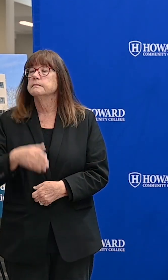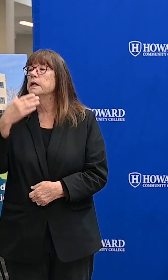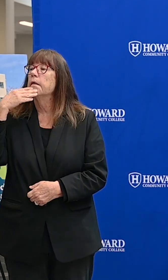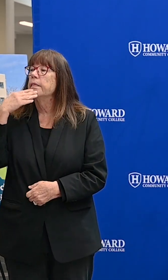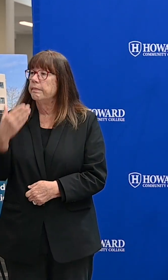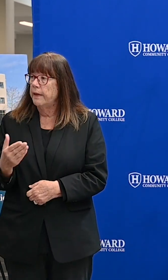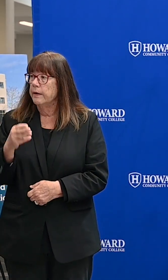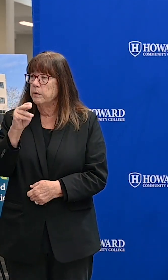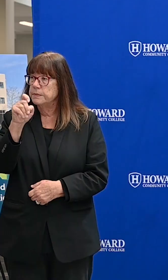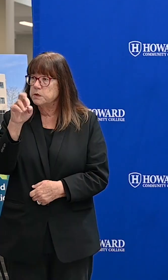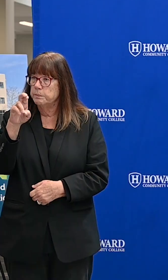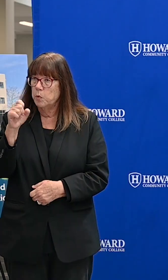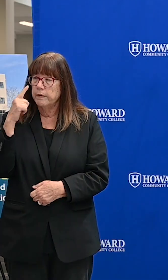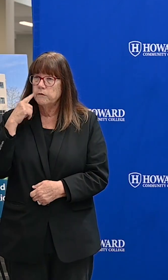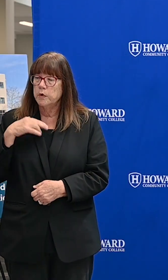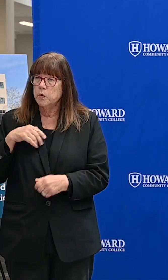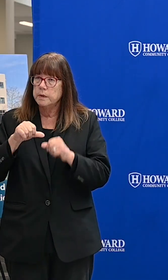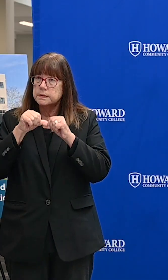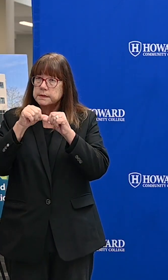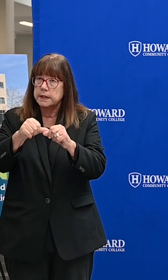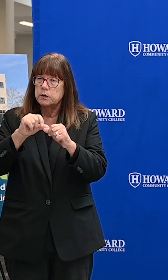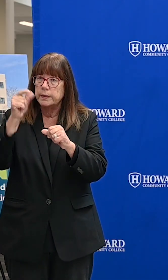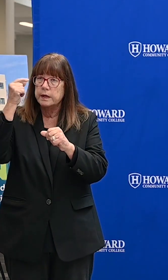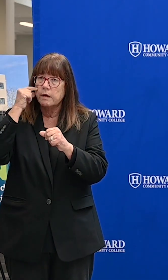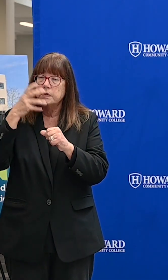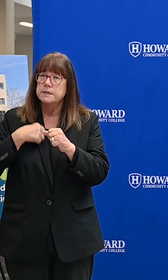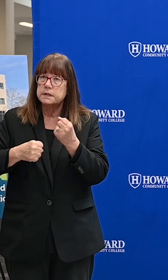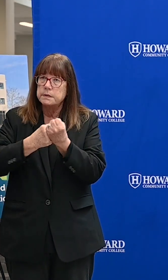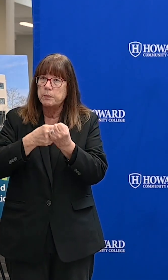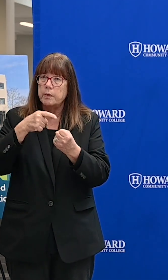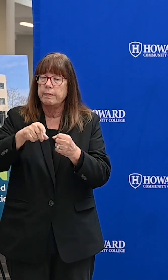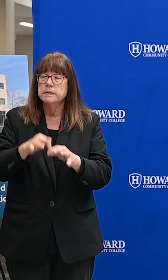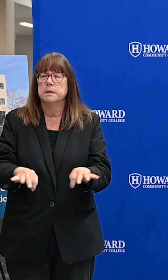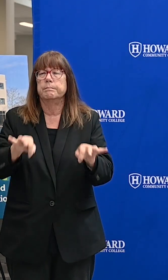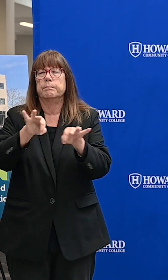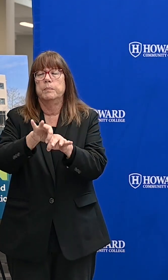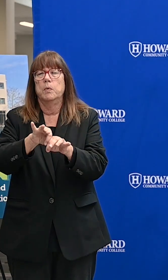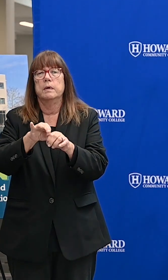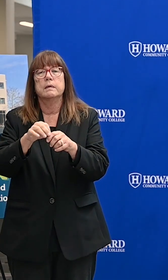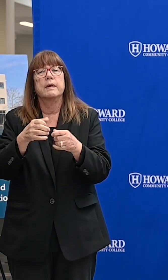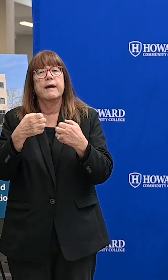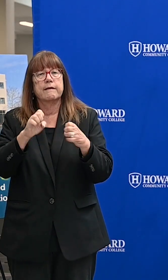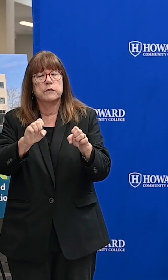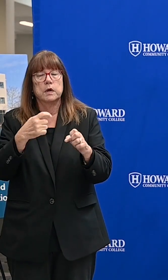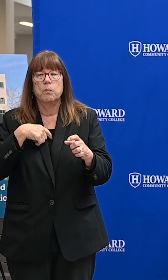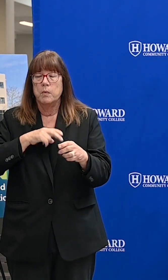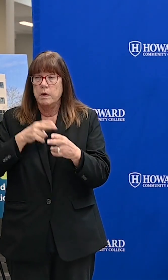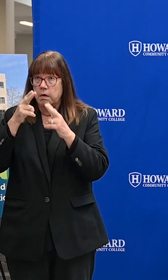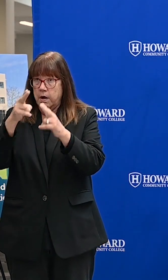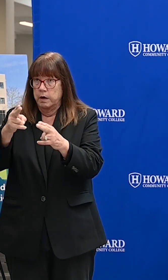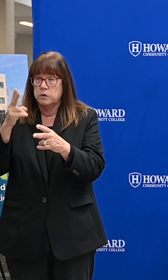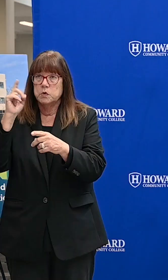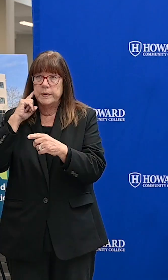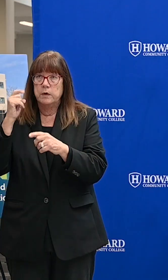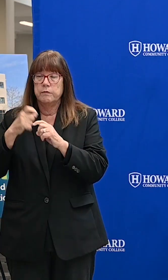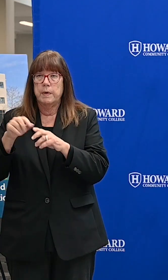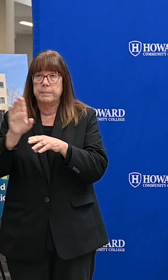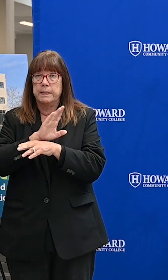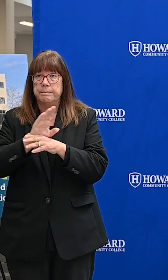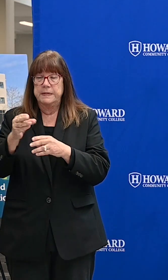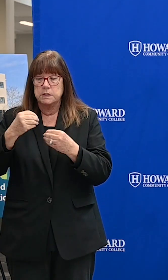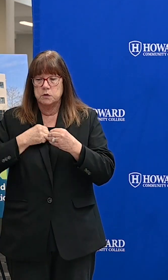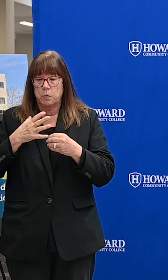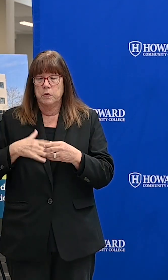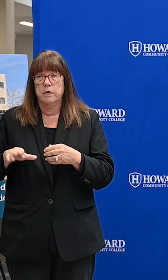Thank you, Ms. Moore, for your steadfast governance and support of this important endeavor. Now we're honored to hear from a business owner and